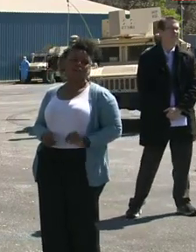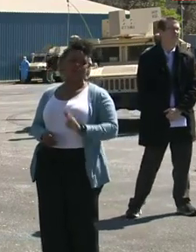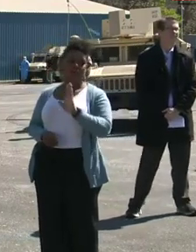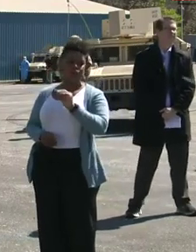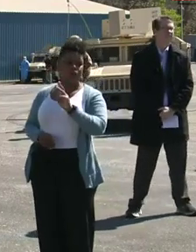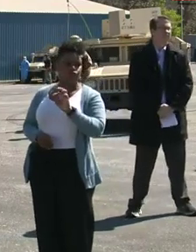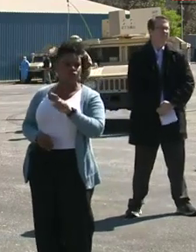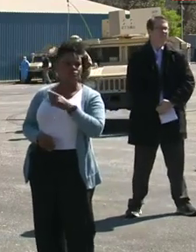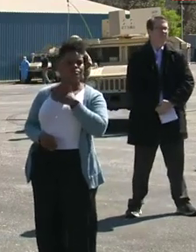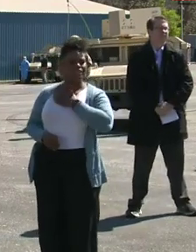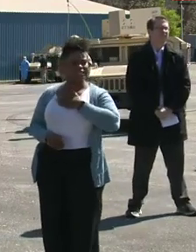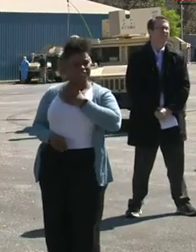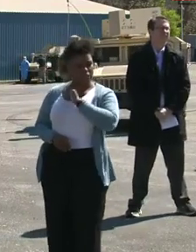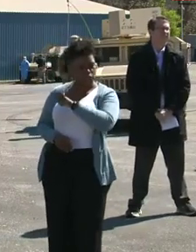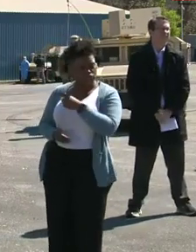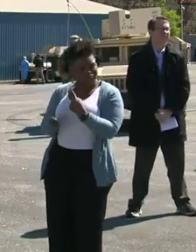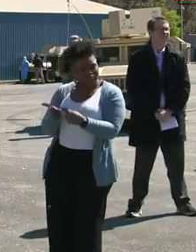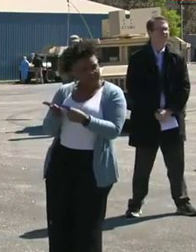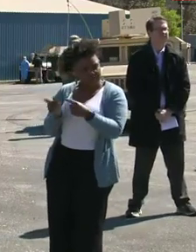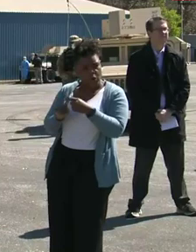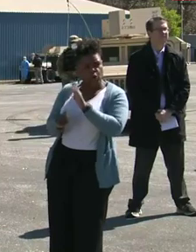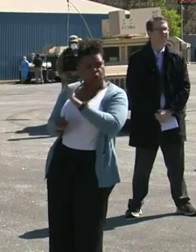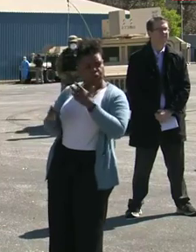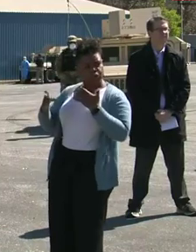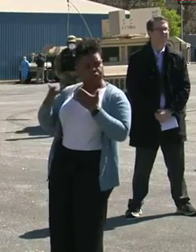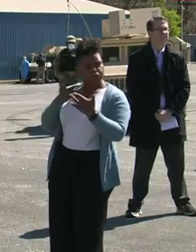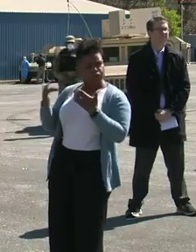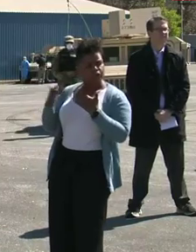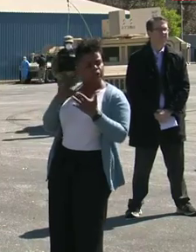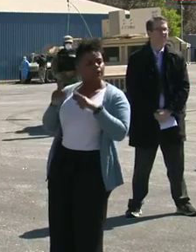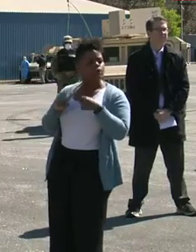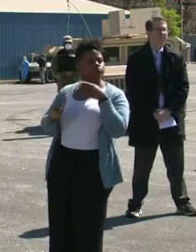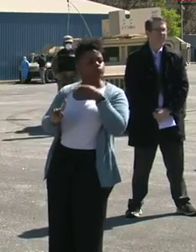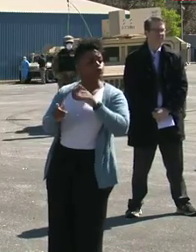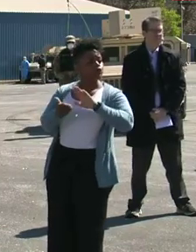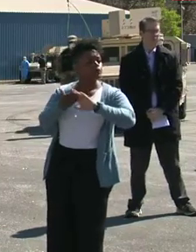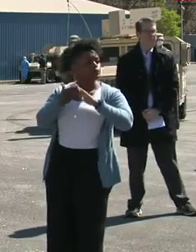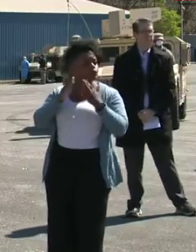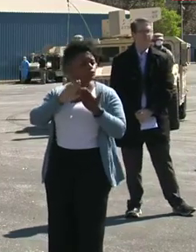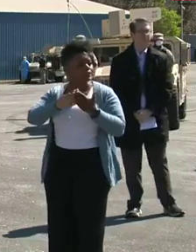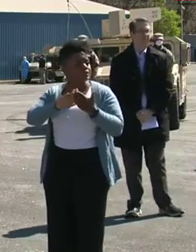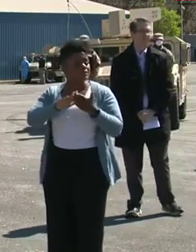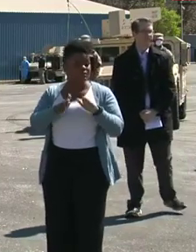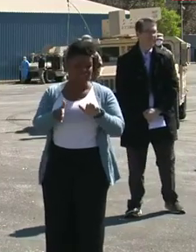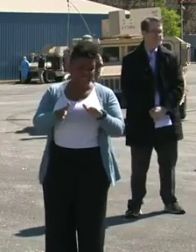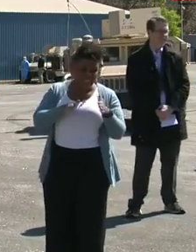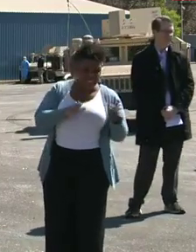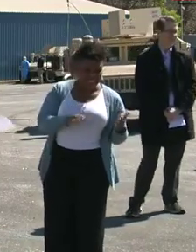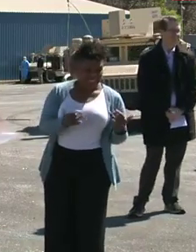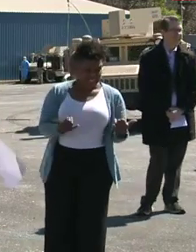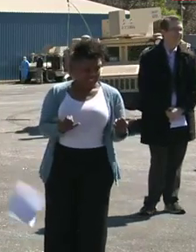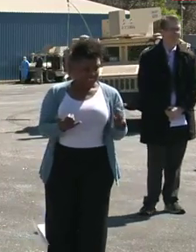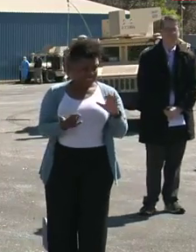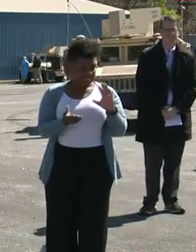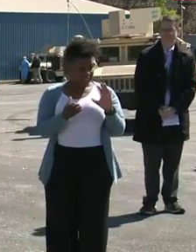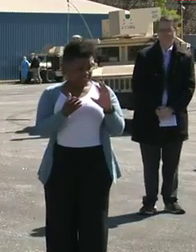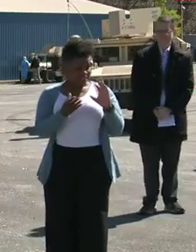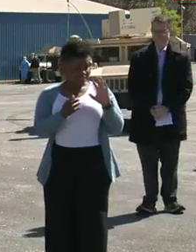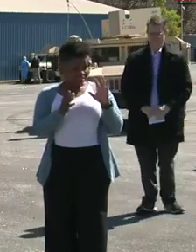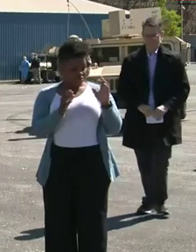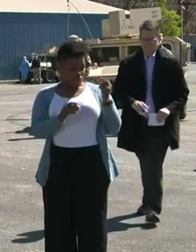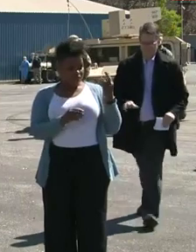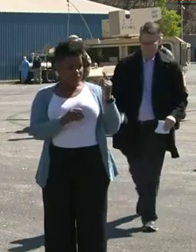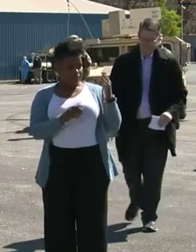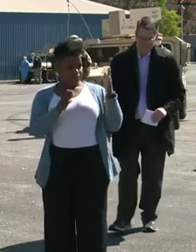concerns about community deaths? I believe the 12th death yesterday was now